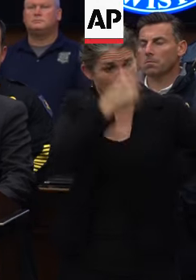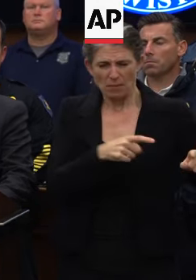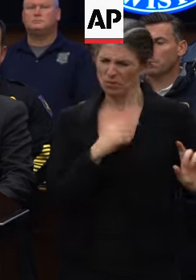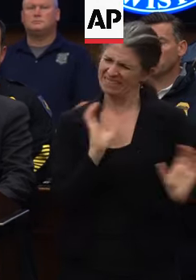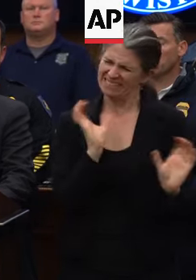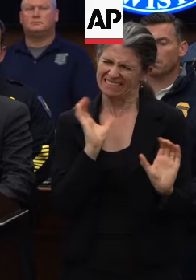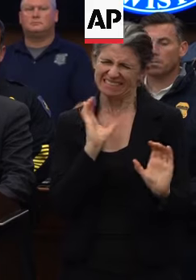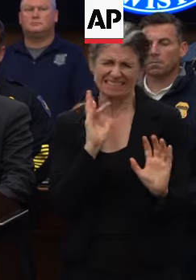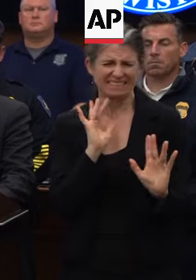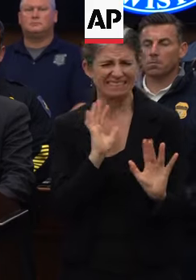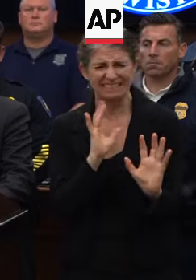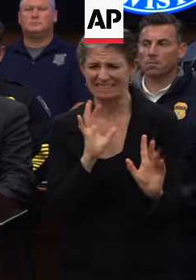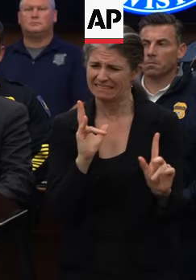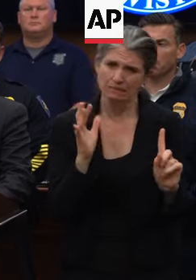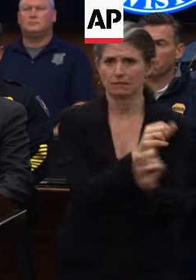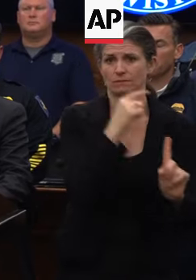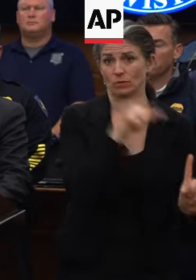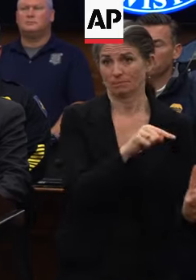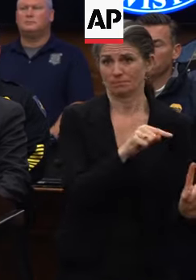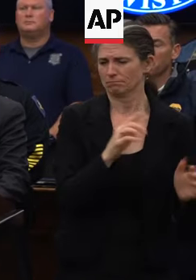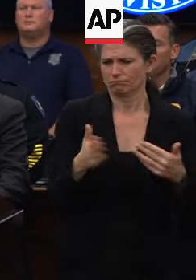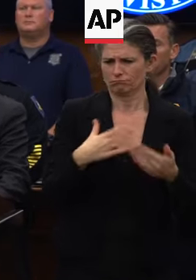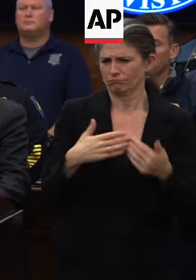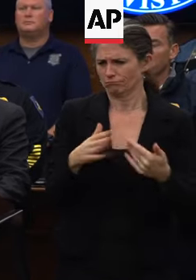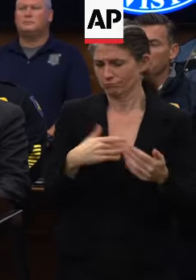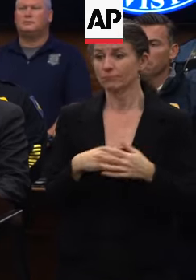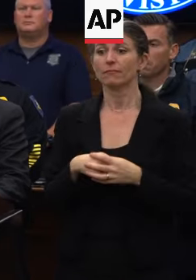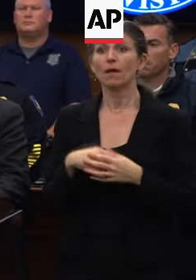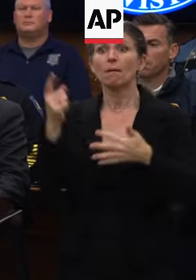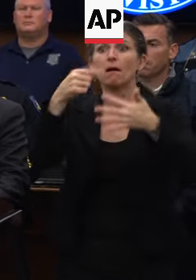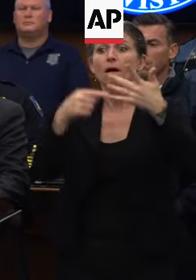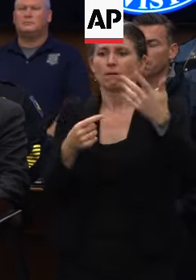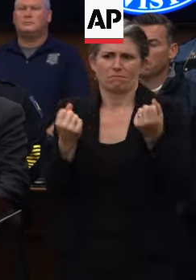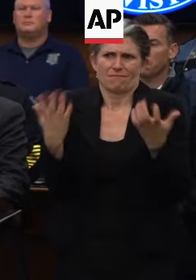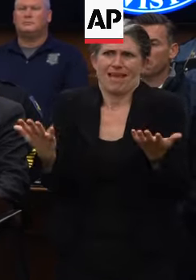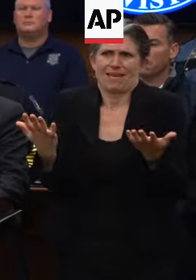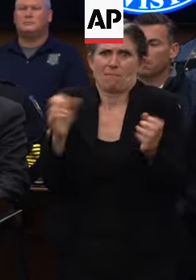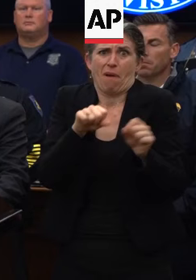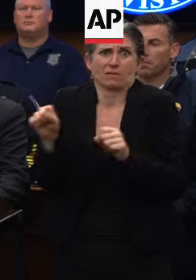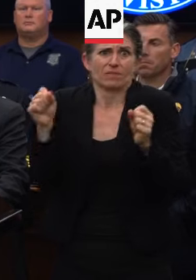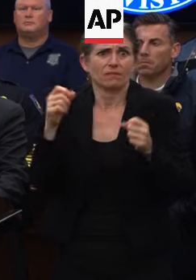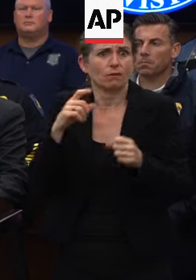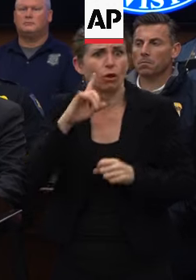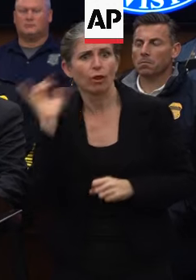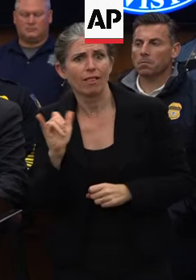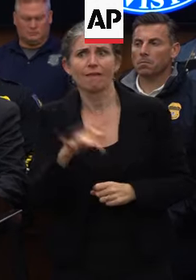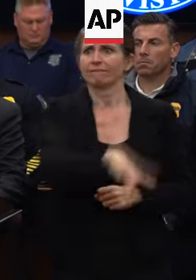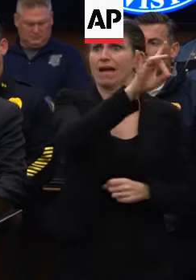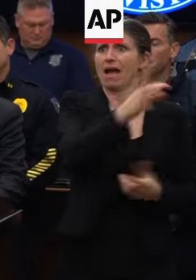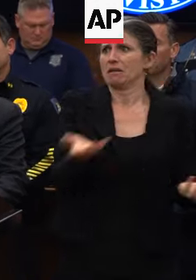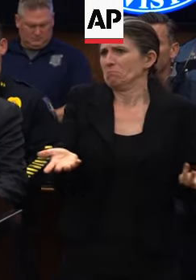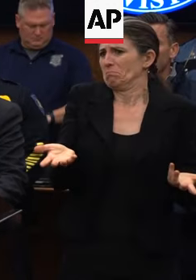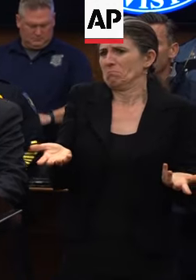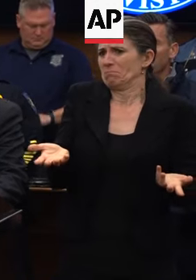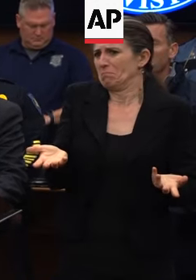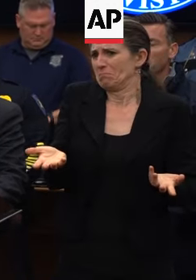that. So all of these options are on the table as we knew. We continued to search locations, in some cases multiple